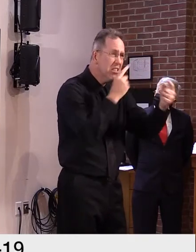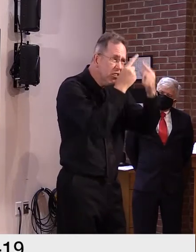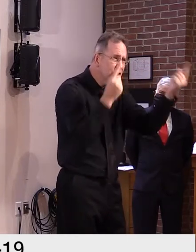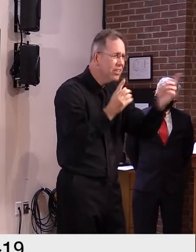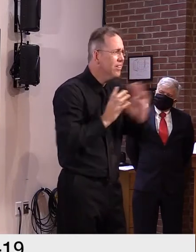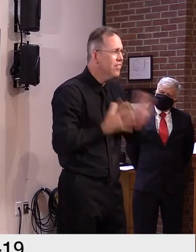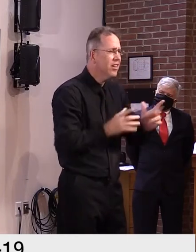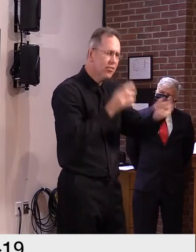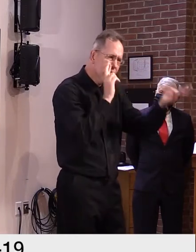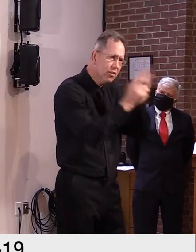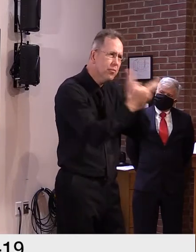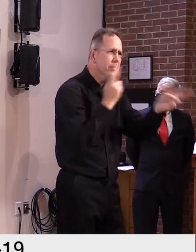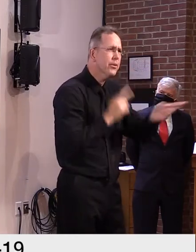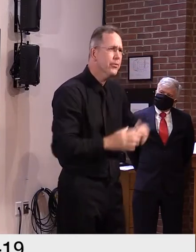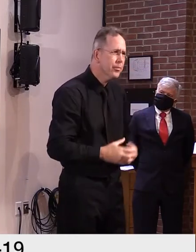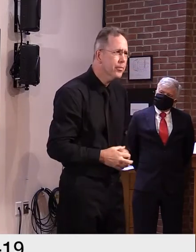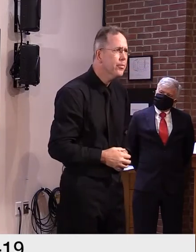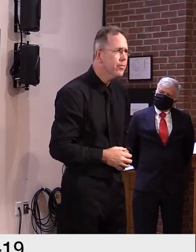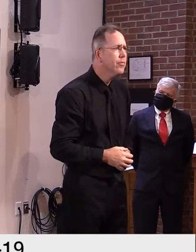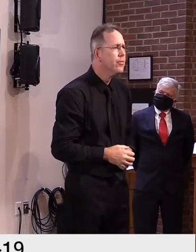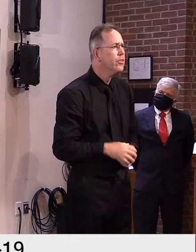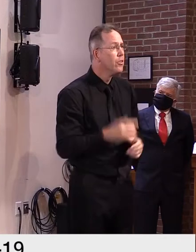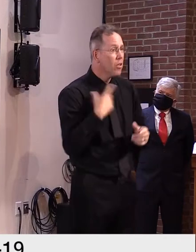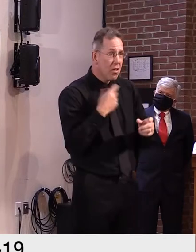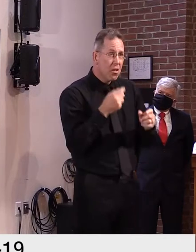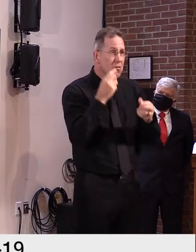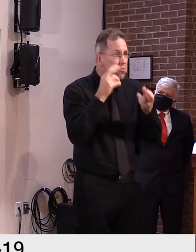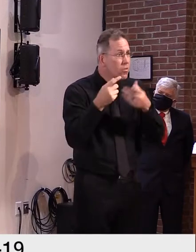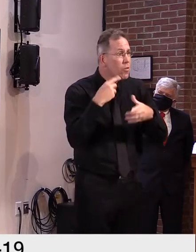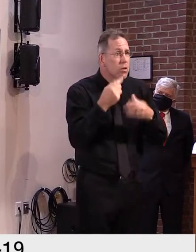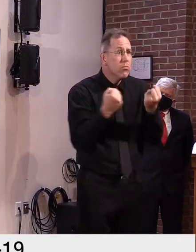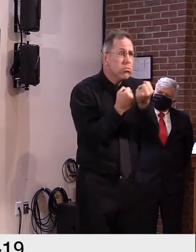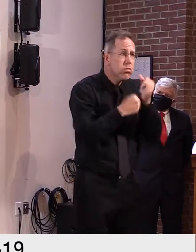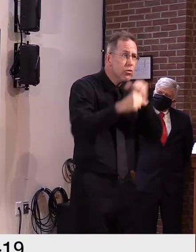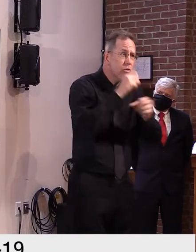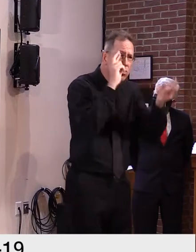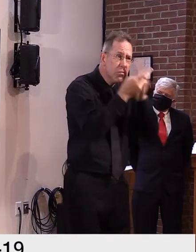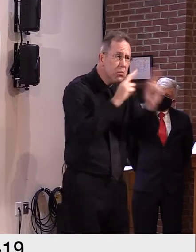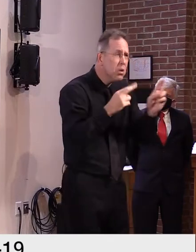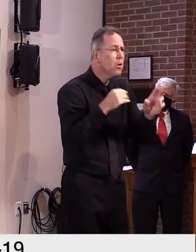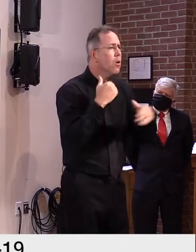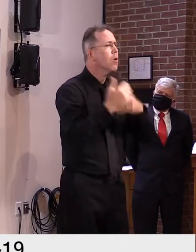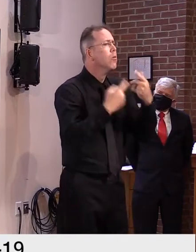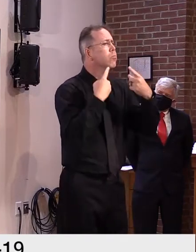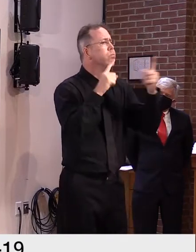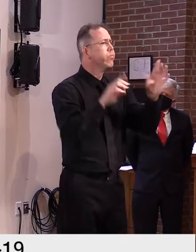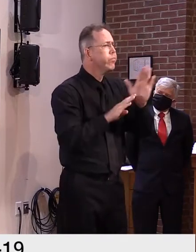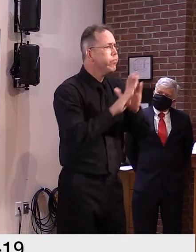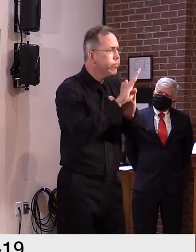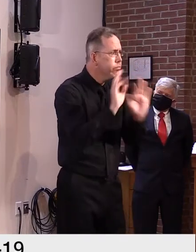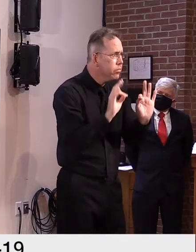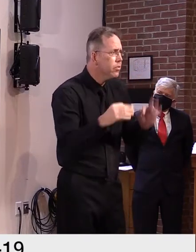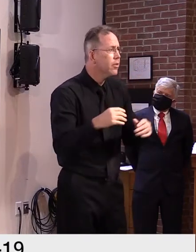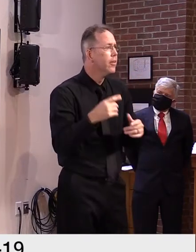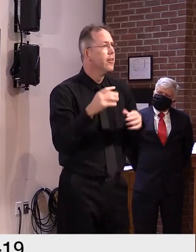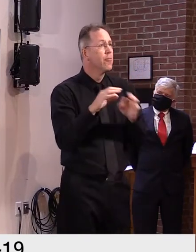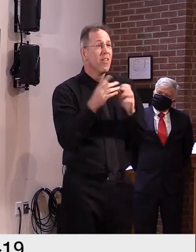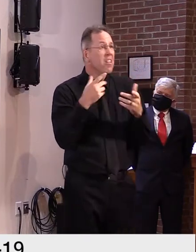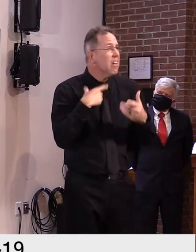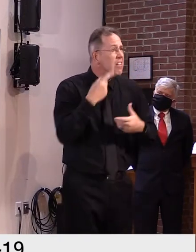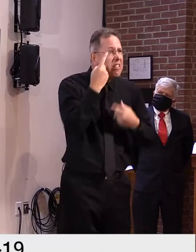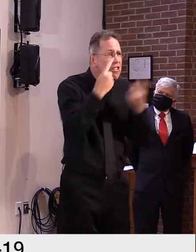change, and it's through, again, the ballot box or running for office or petitioning your